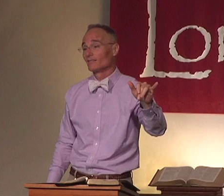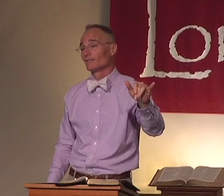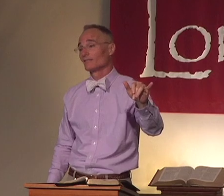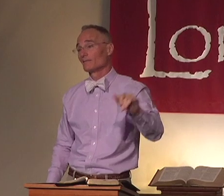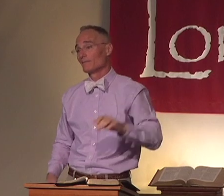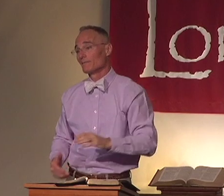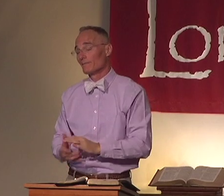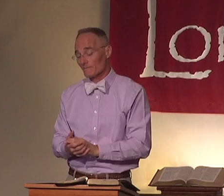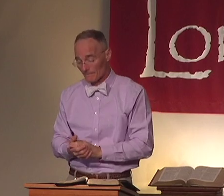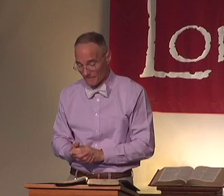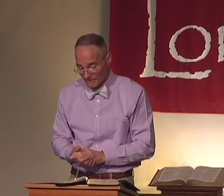eternity.